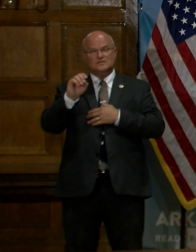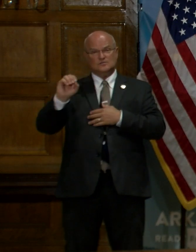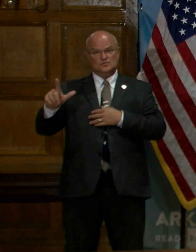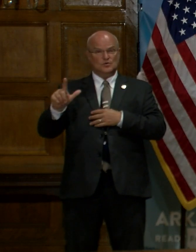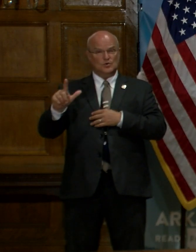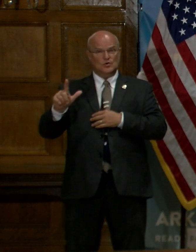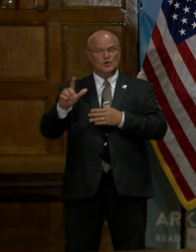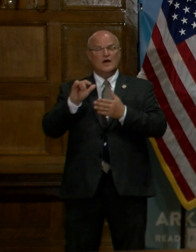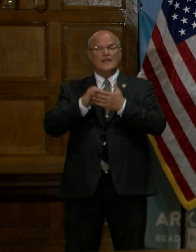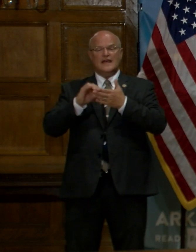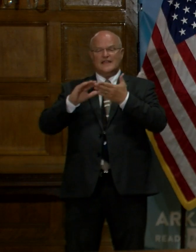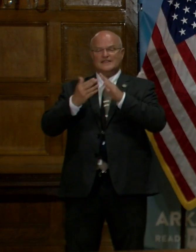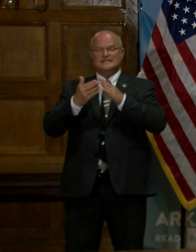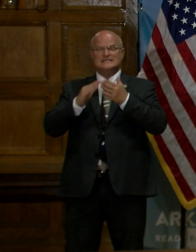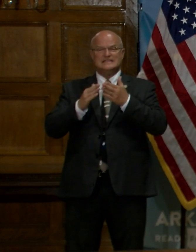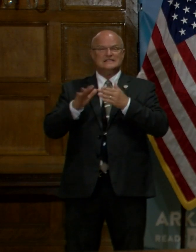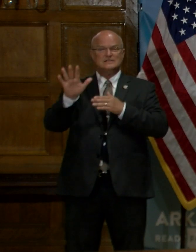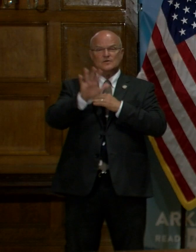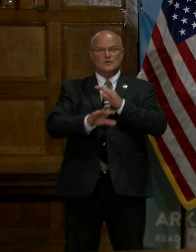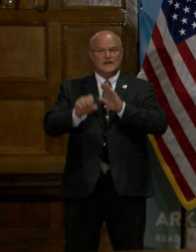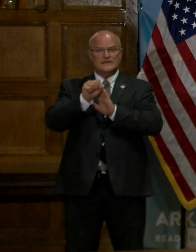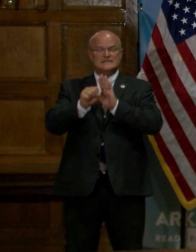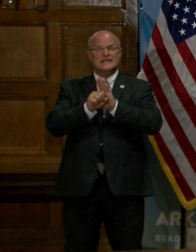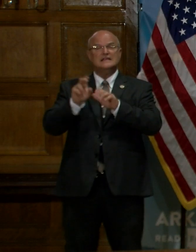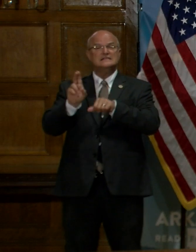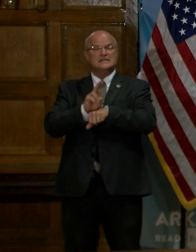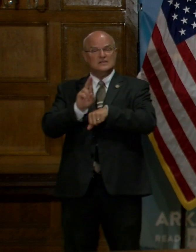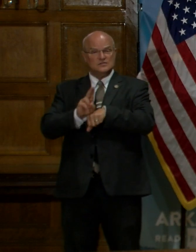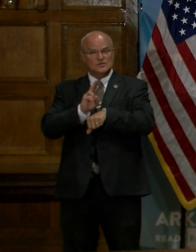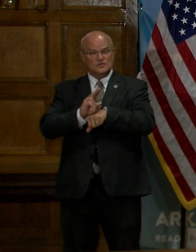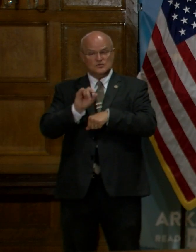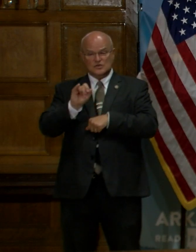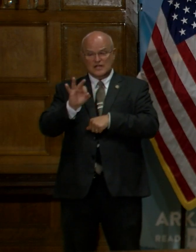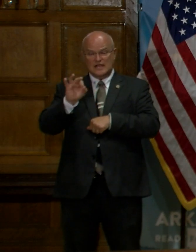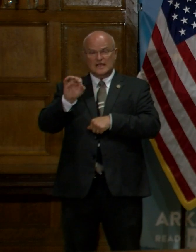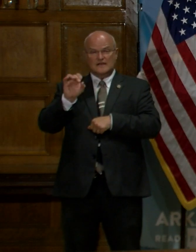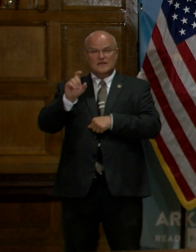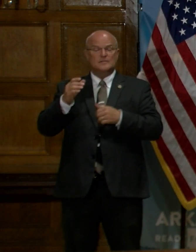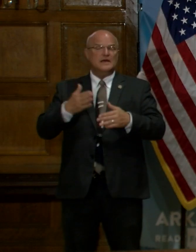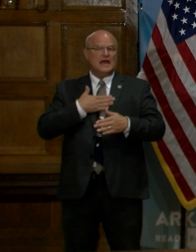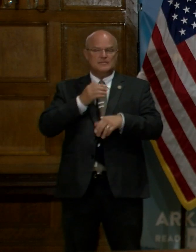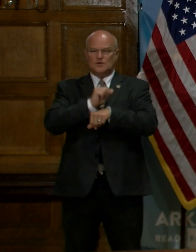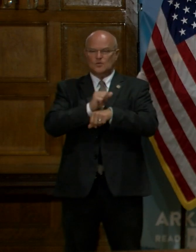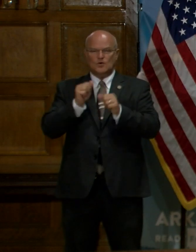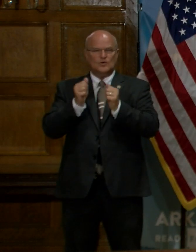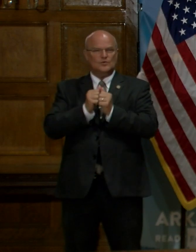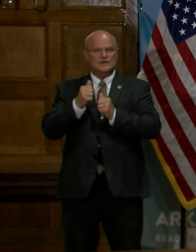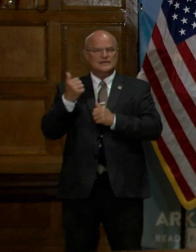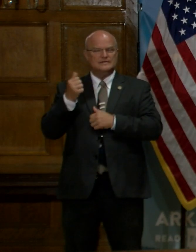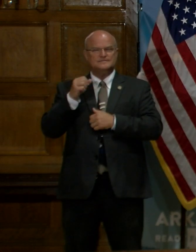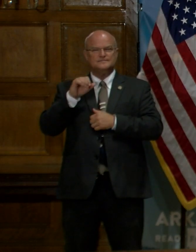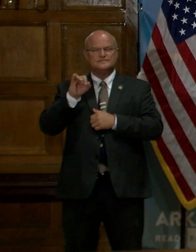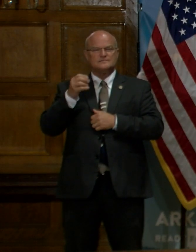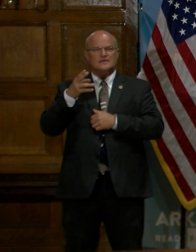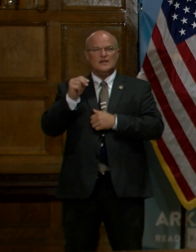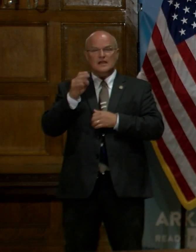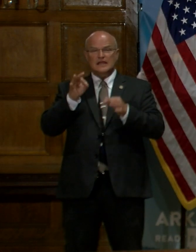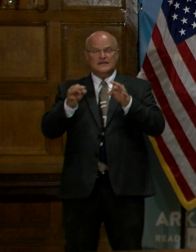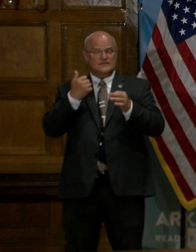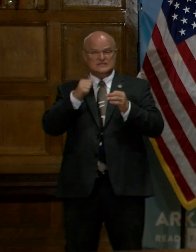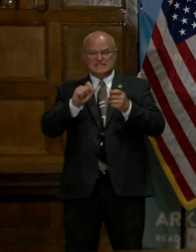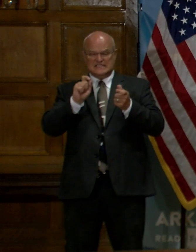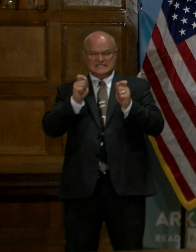tool that the cities can utilize, and if there needs to, we'll be happy to work with the municipal league. If there's